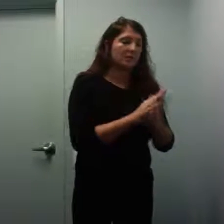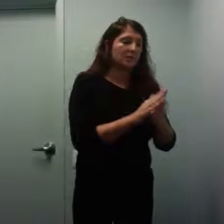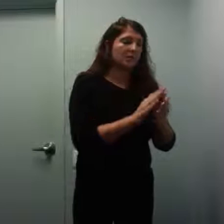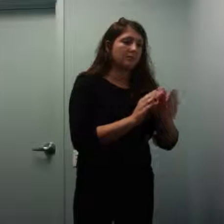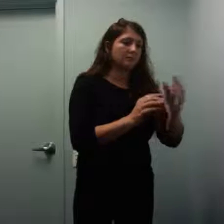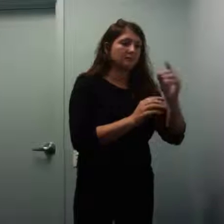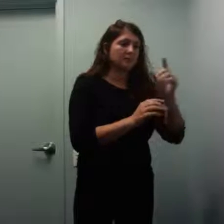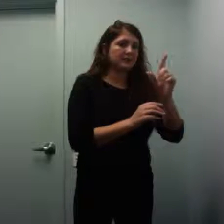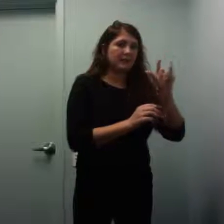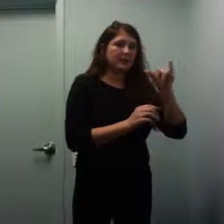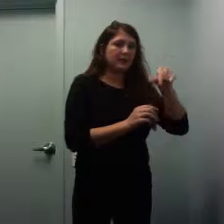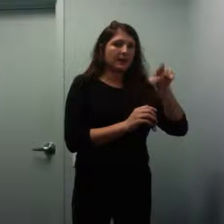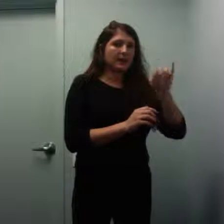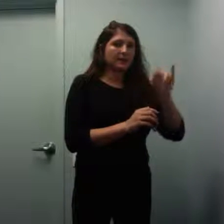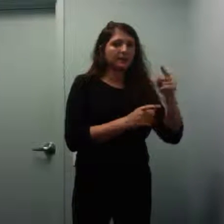water.